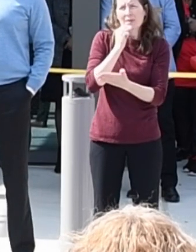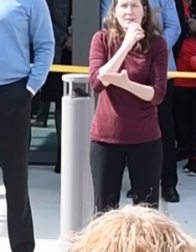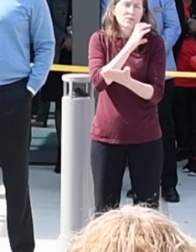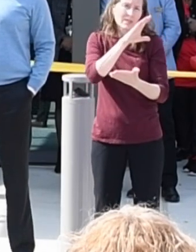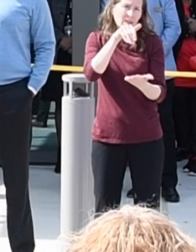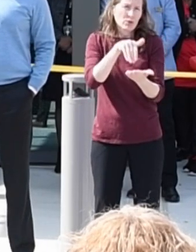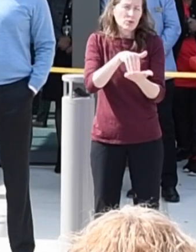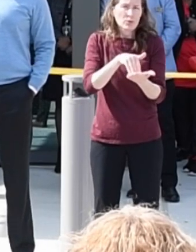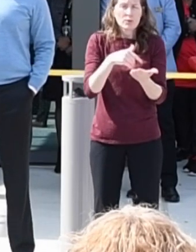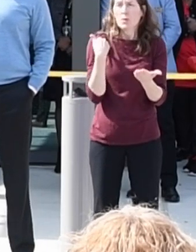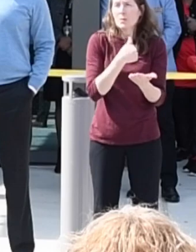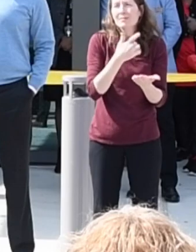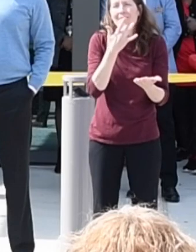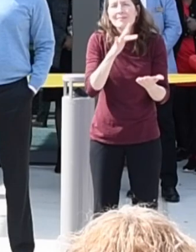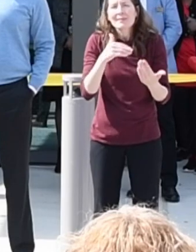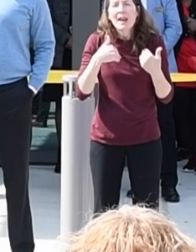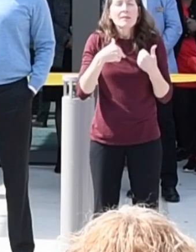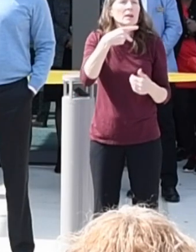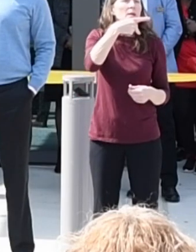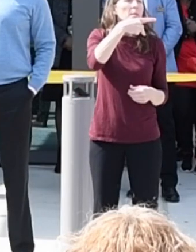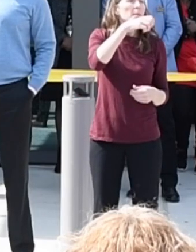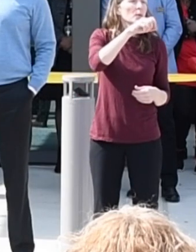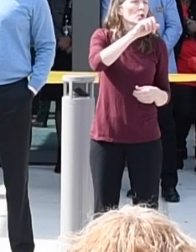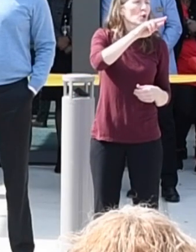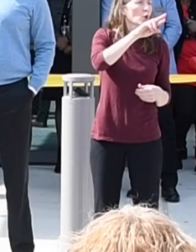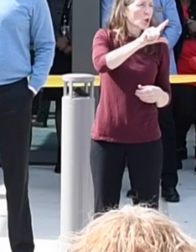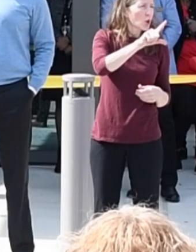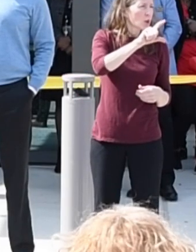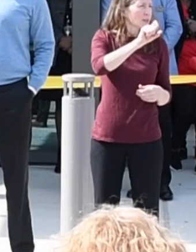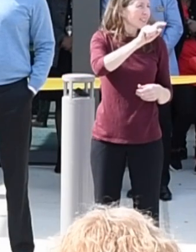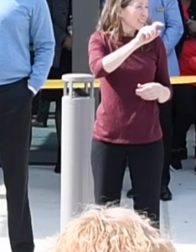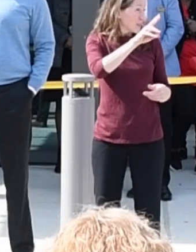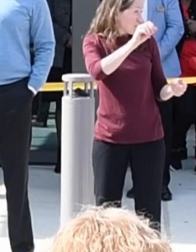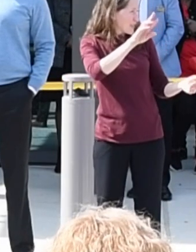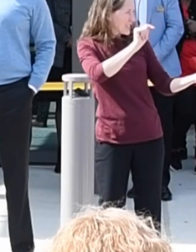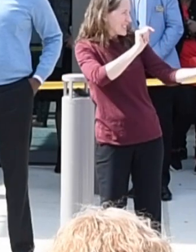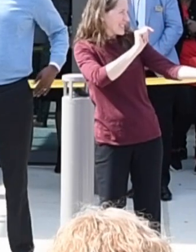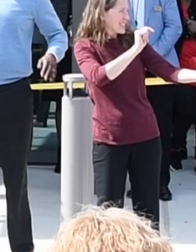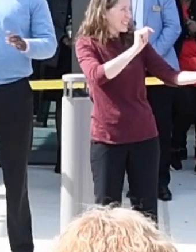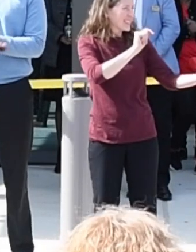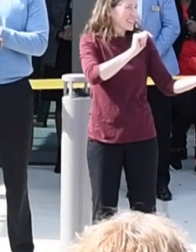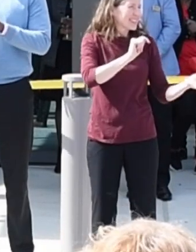to have people like Pearl Atkinson Stewart, that's you, baby,